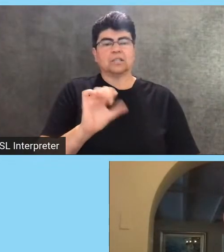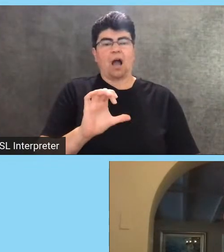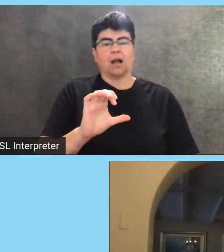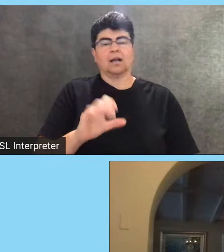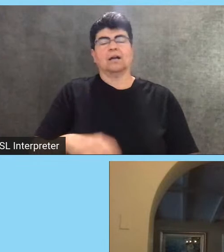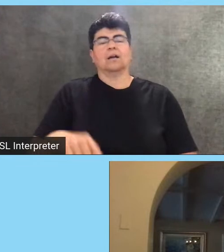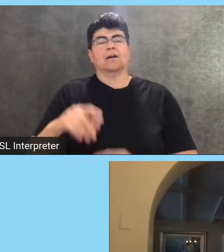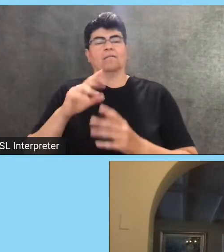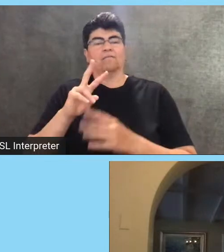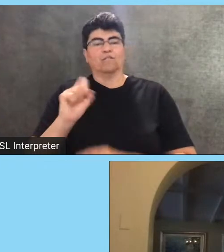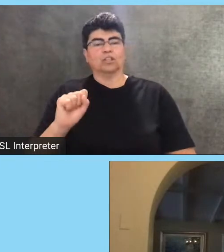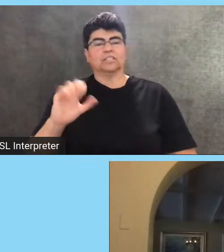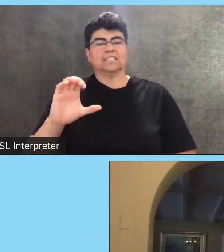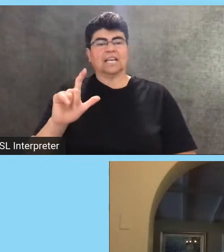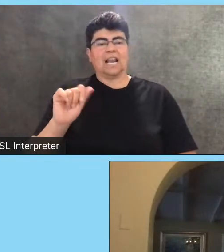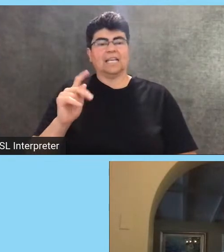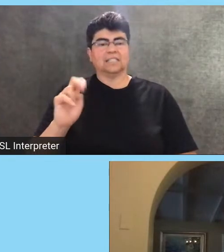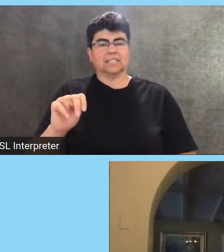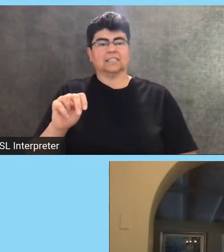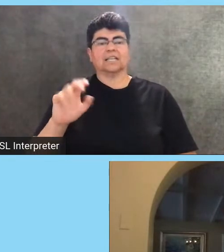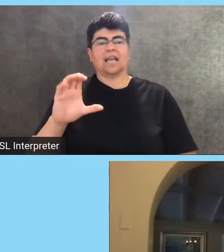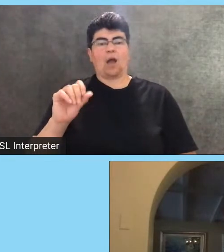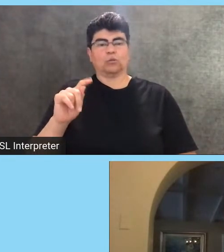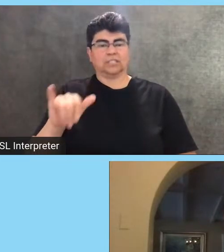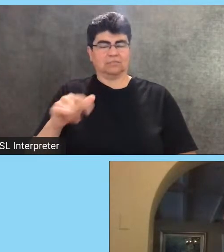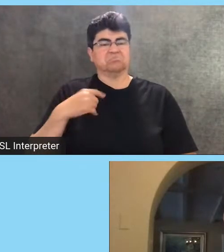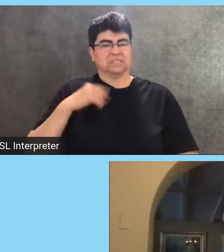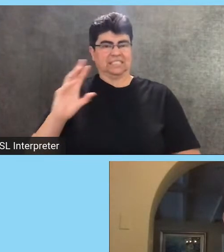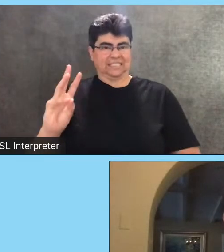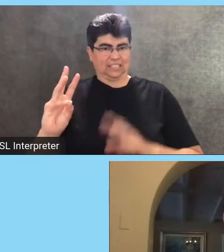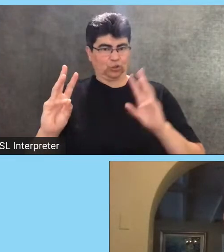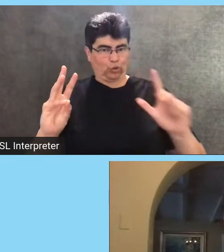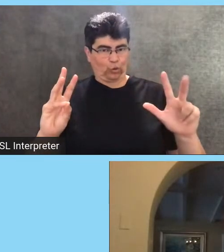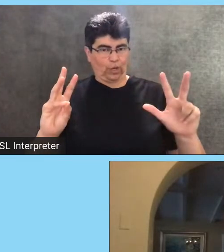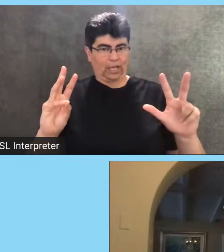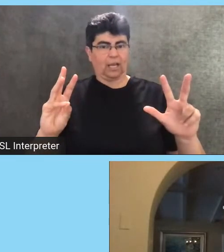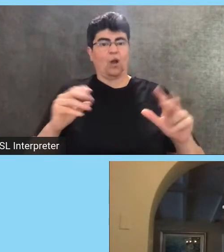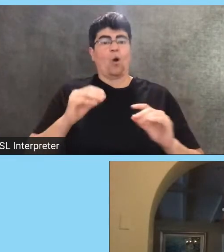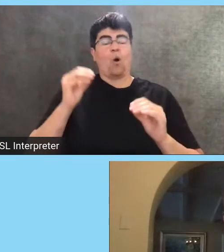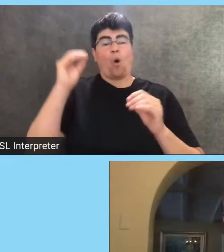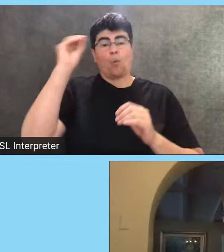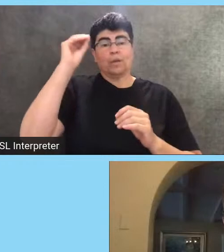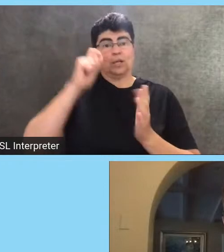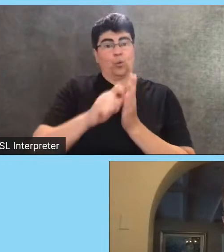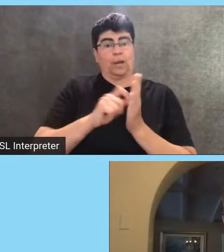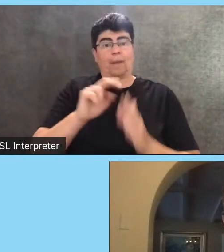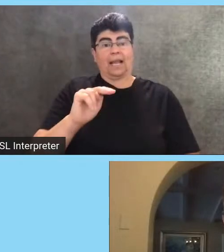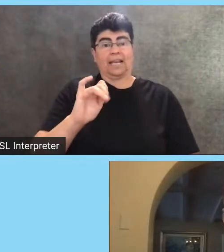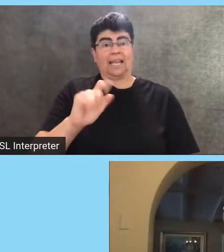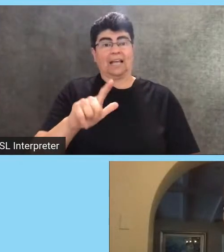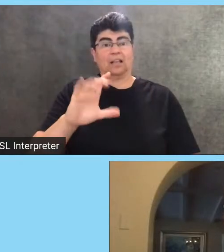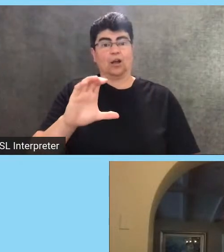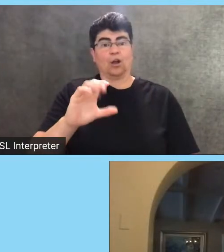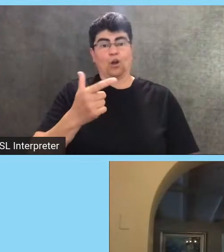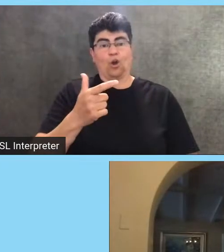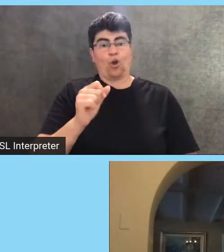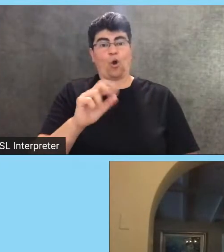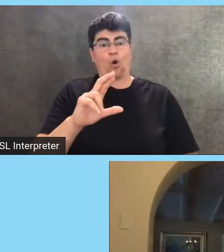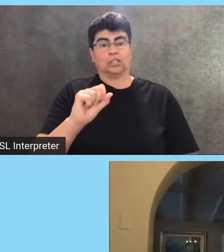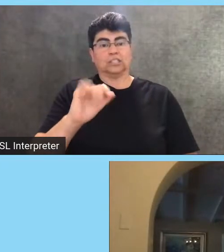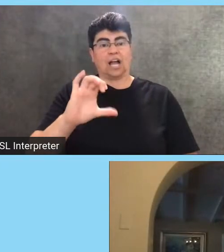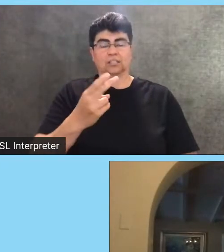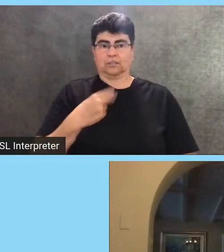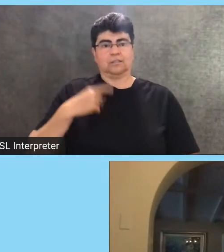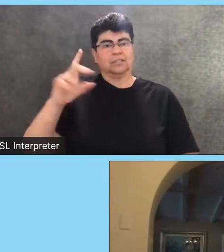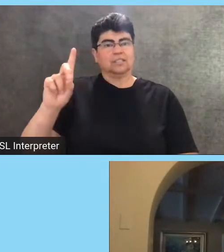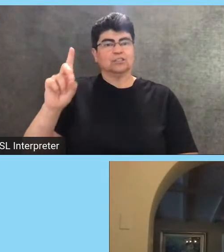County. The court held 6-3, as Kara mentioned, in an opinion written by Justice Neil Gorsuch, who was Donald Trump's first appointee